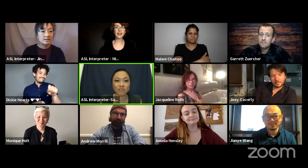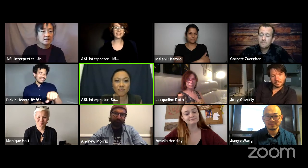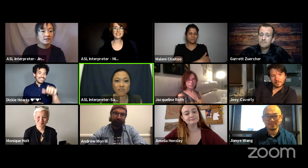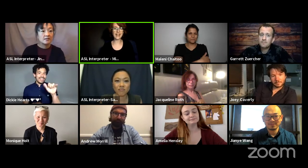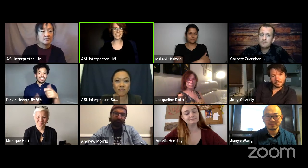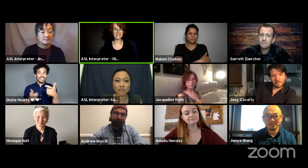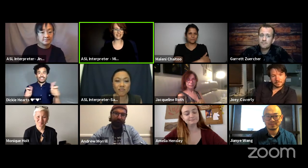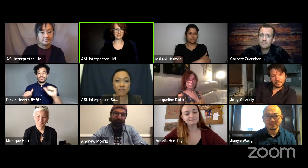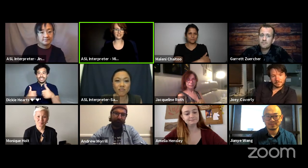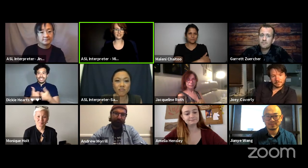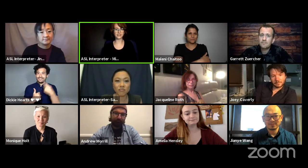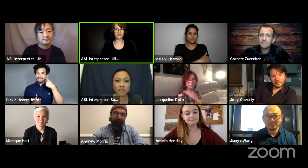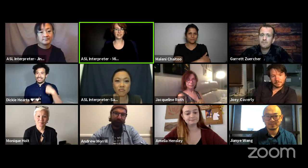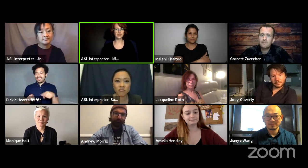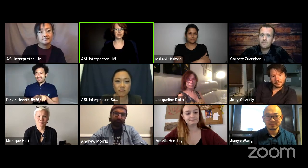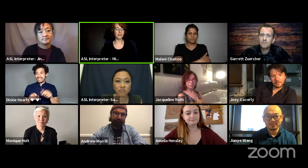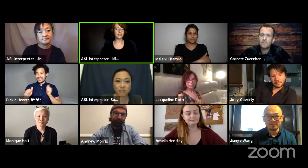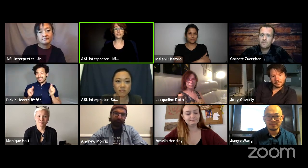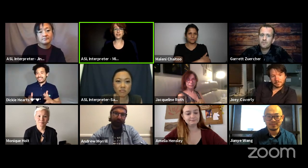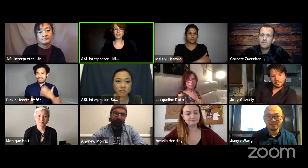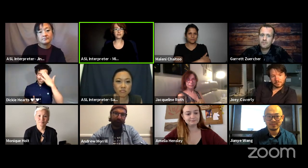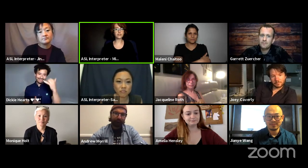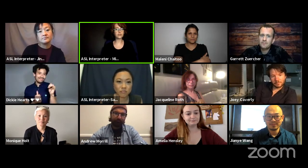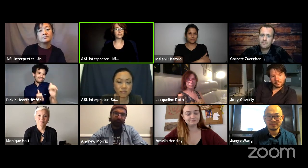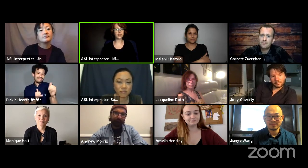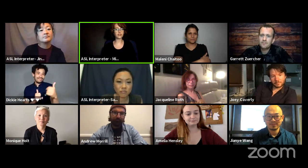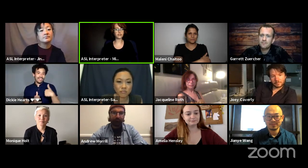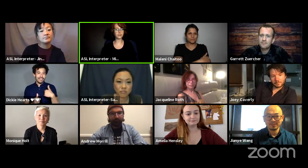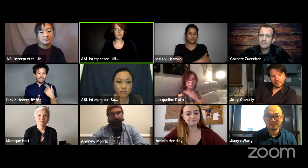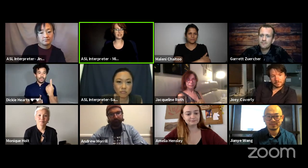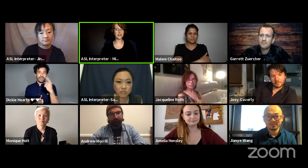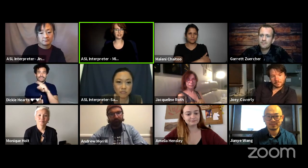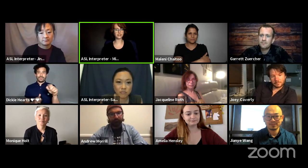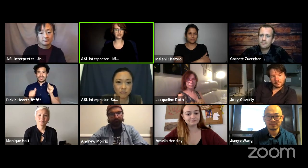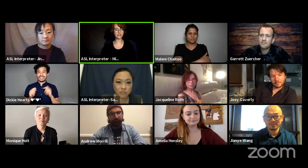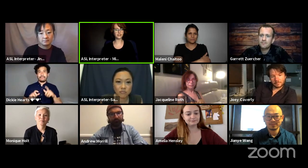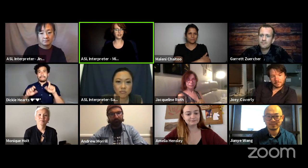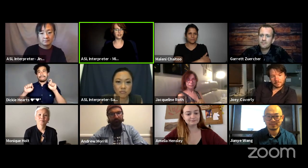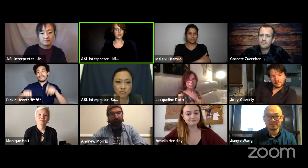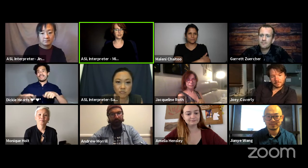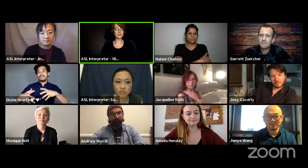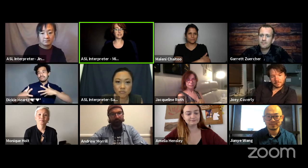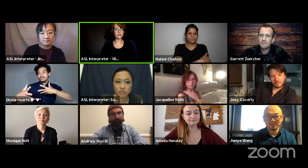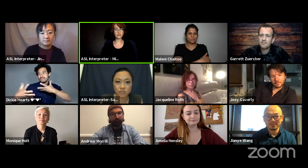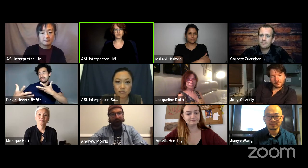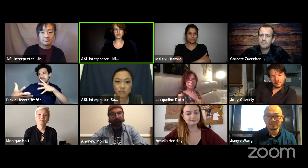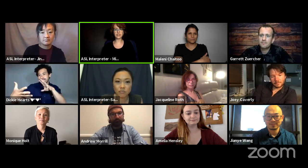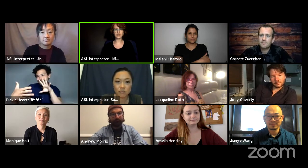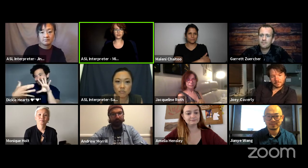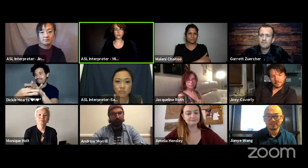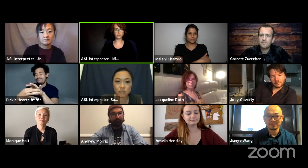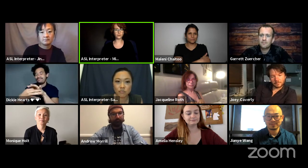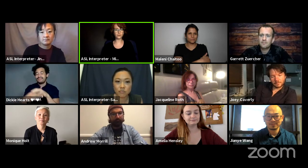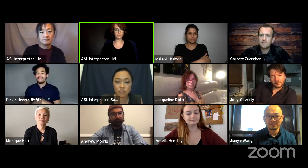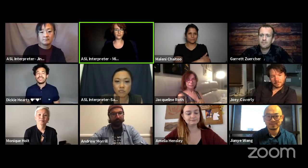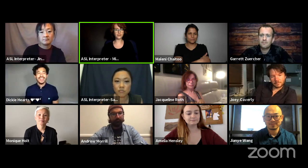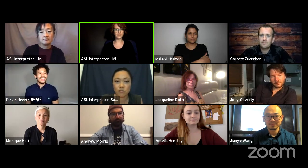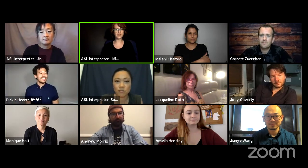I'd like to add to that, Andrew. It was a huge challenge for me as an actor, because similarly, you know, this